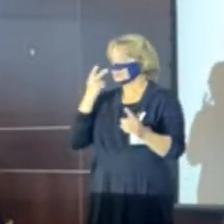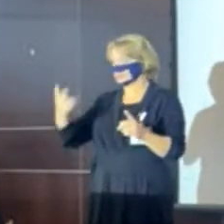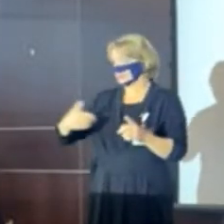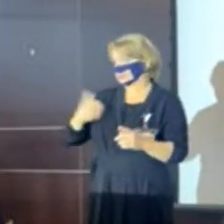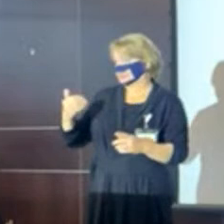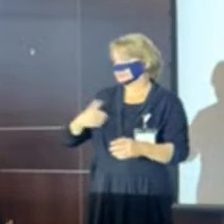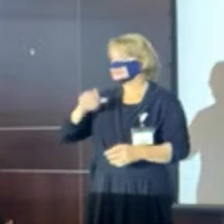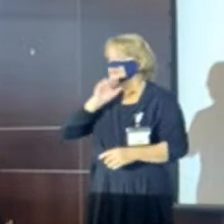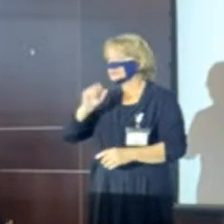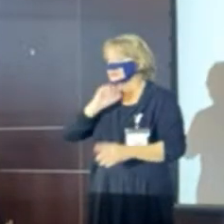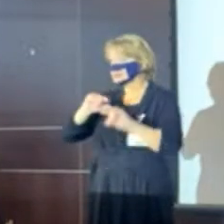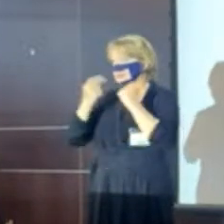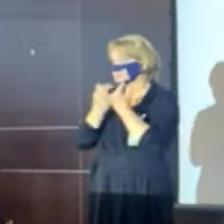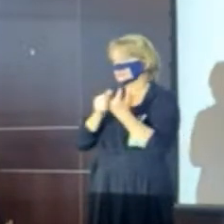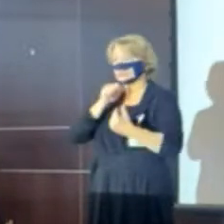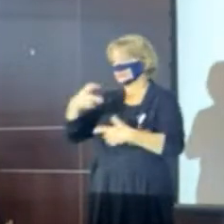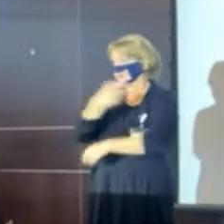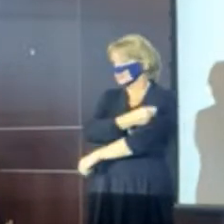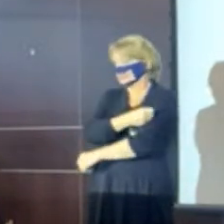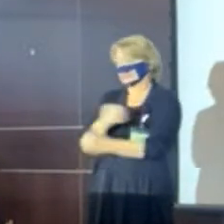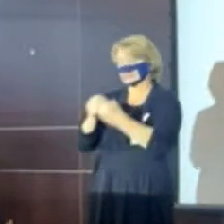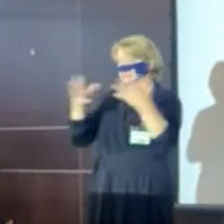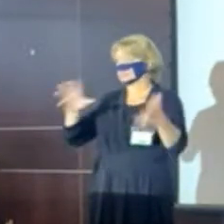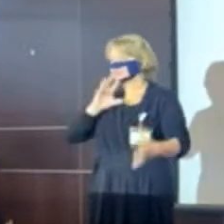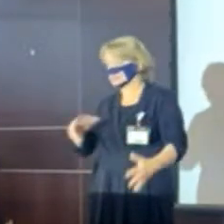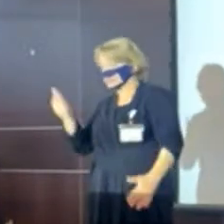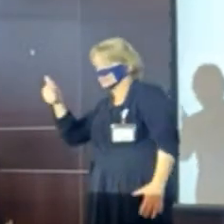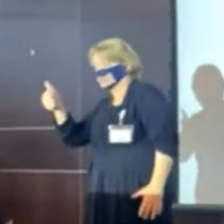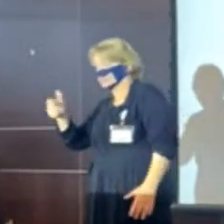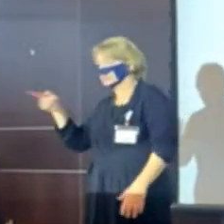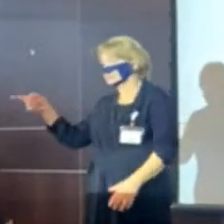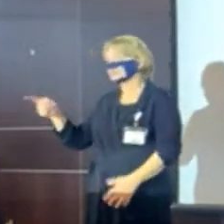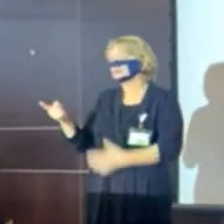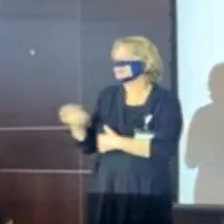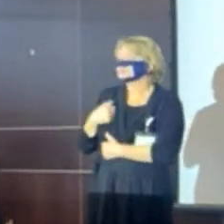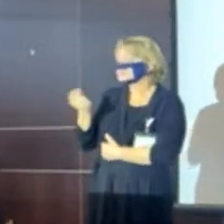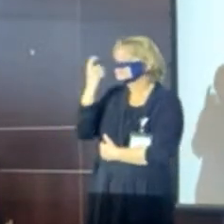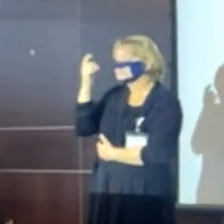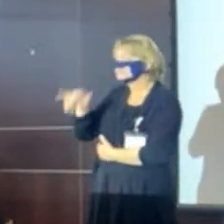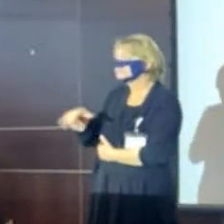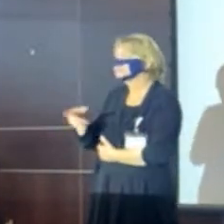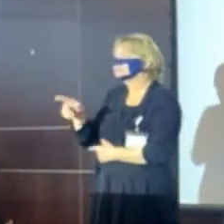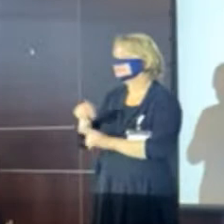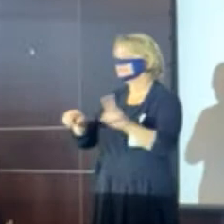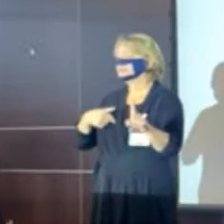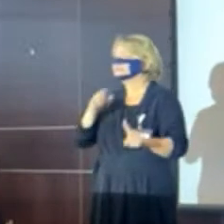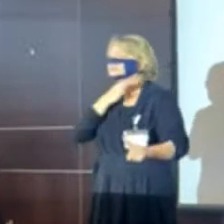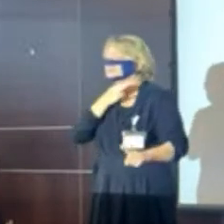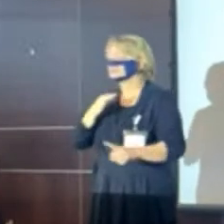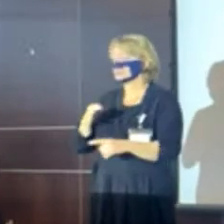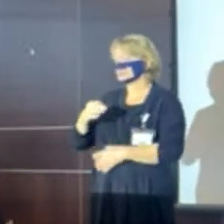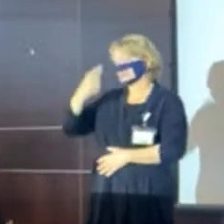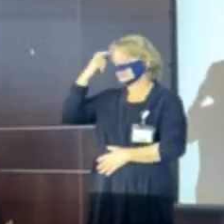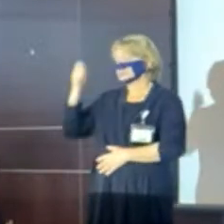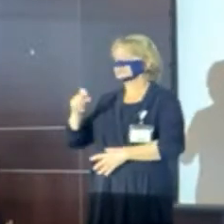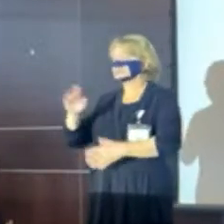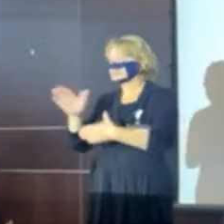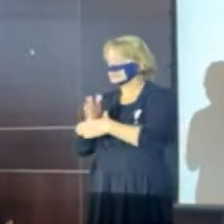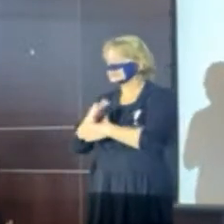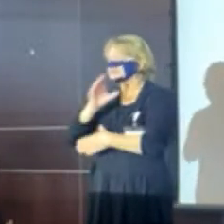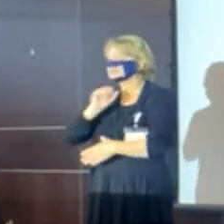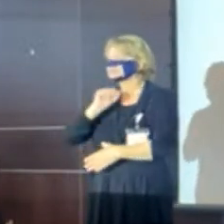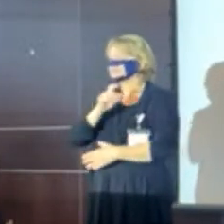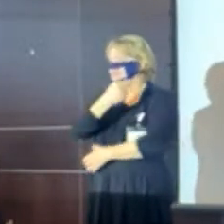not vaccinated as much as the older age groups. Yeah, no, I understand that. Yeah. I was just curious because the average age of the vaccinated people